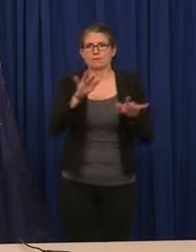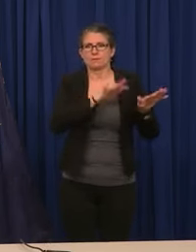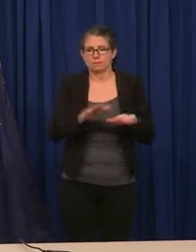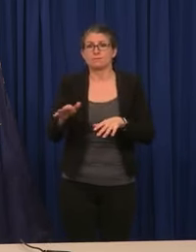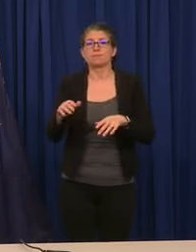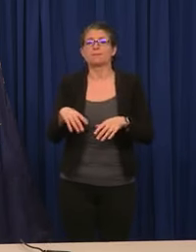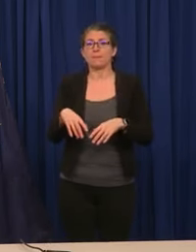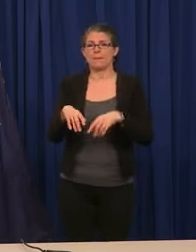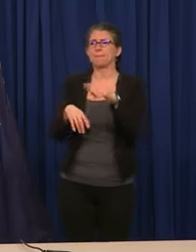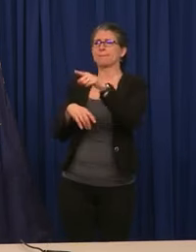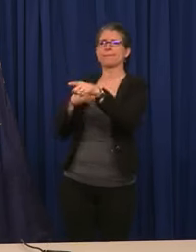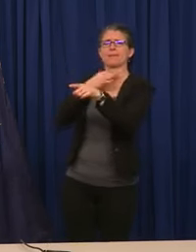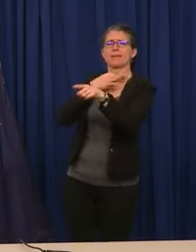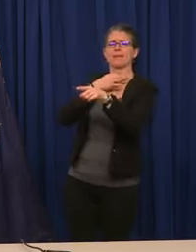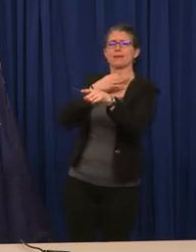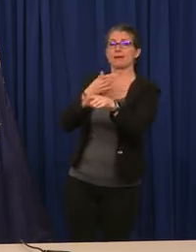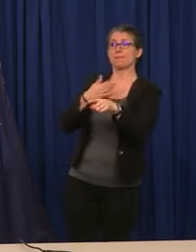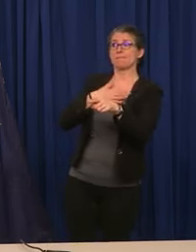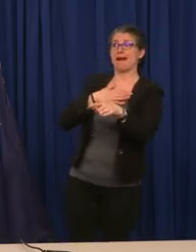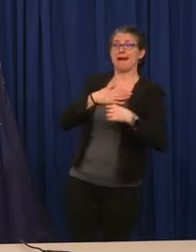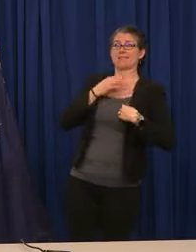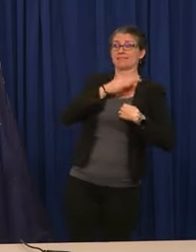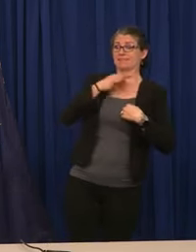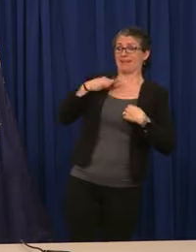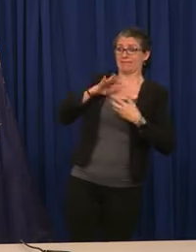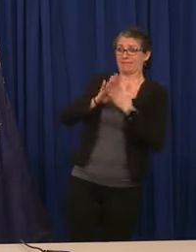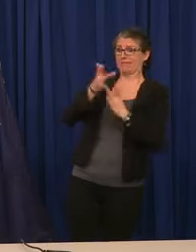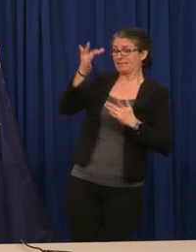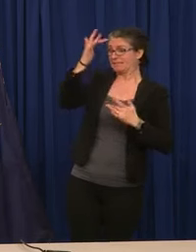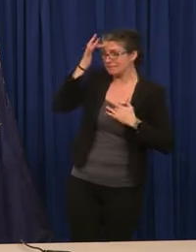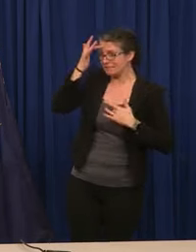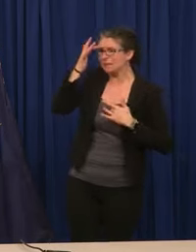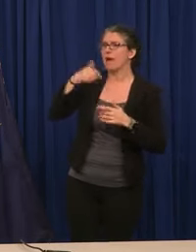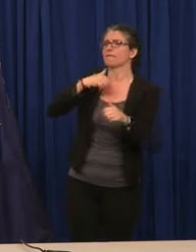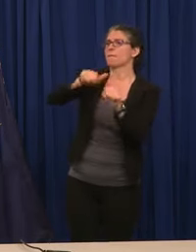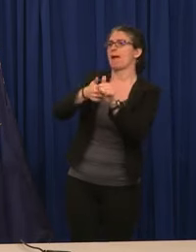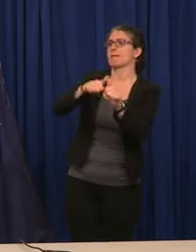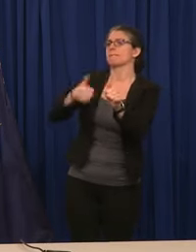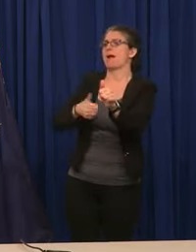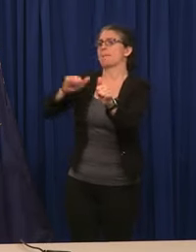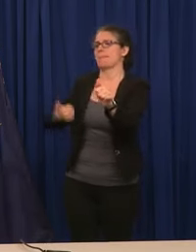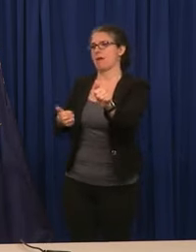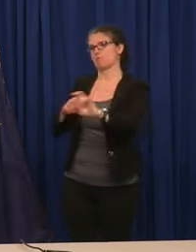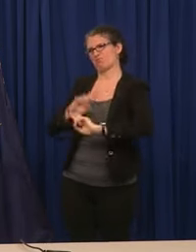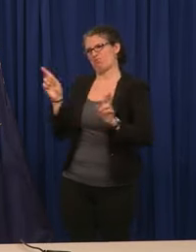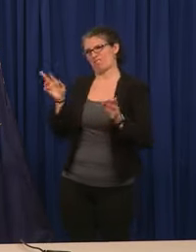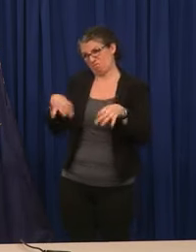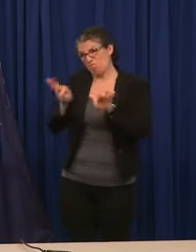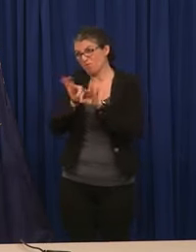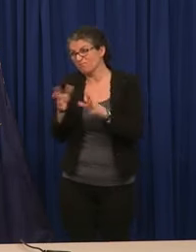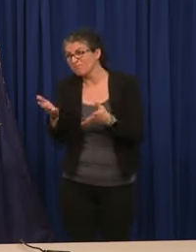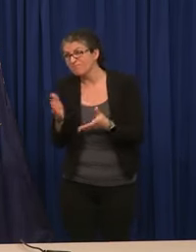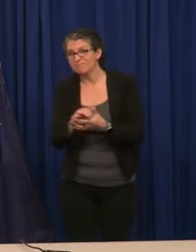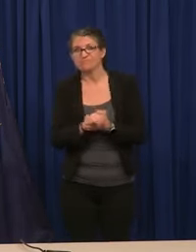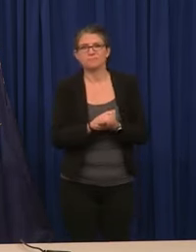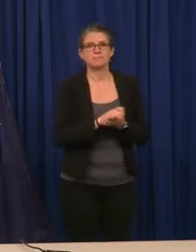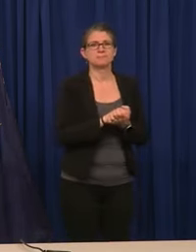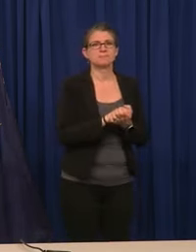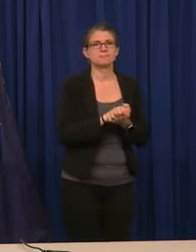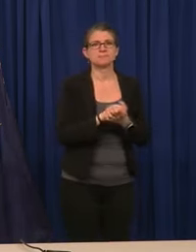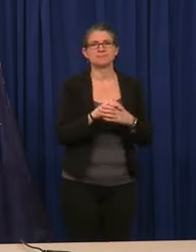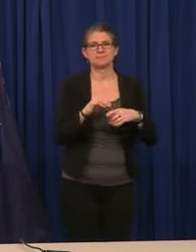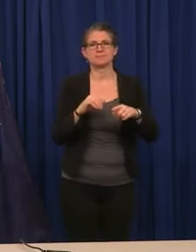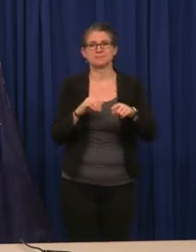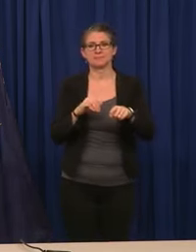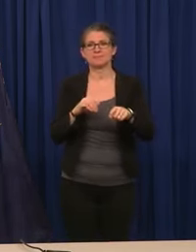anticipate that those 2,400 rapid testing will be used for more higher-risk frontline people rather than lower-risk? Yes. So Caitlin's question there is, what's our approach to using these rapid tests?